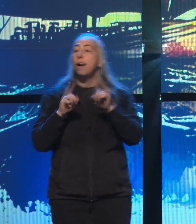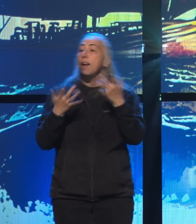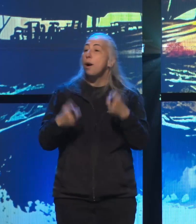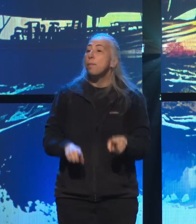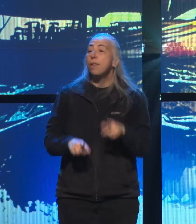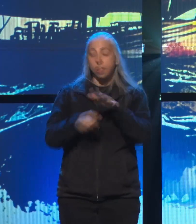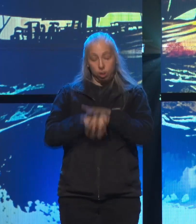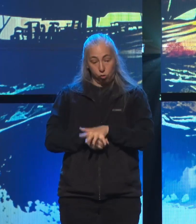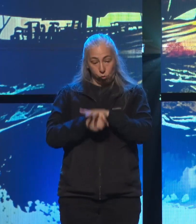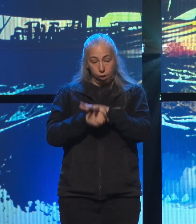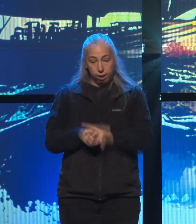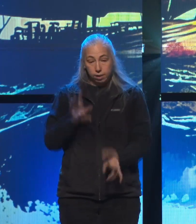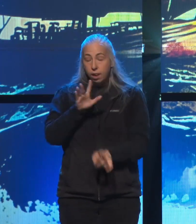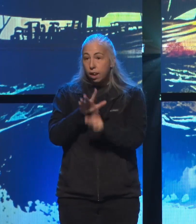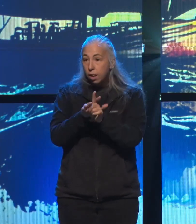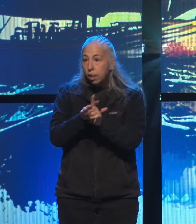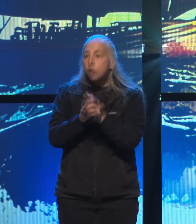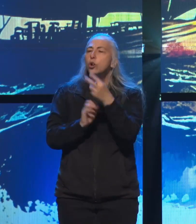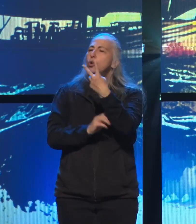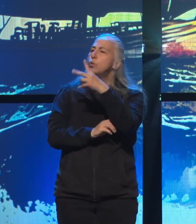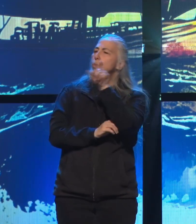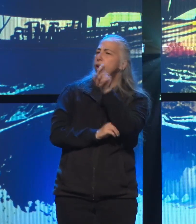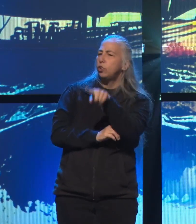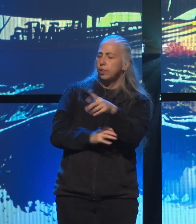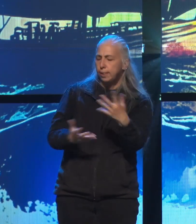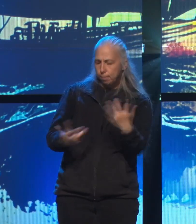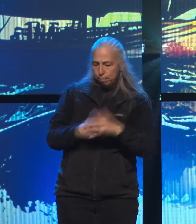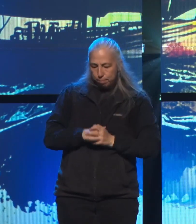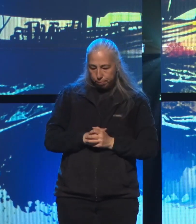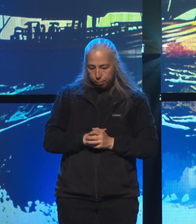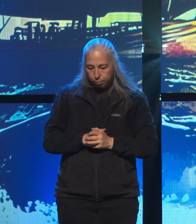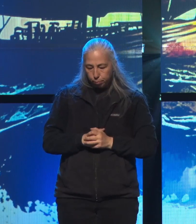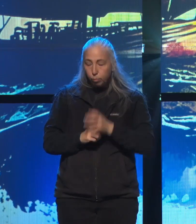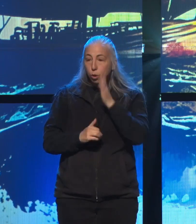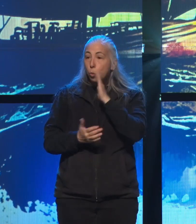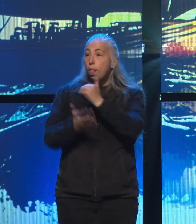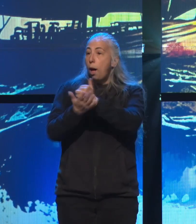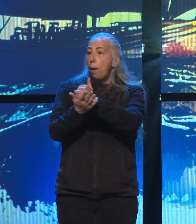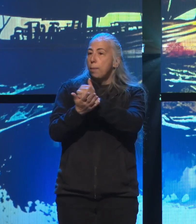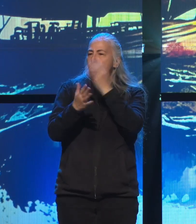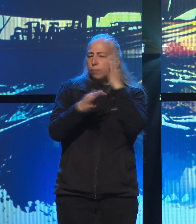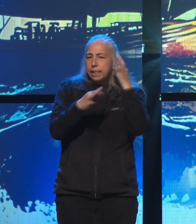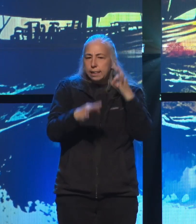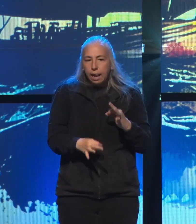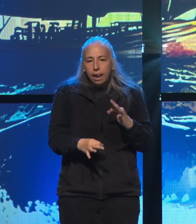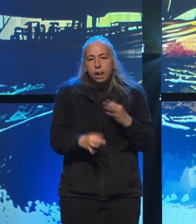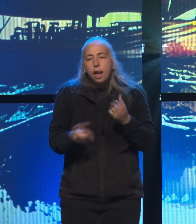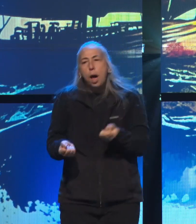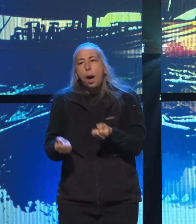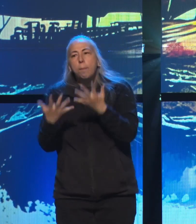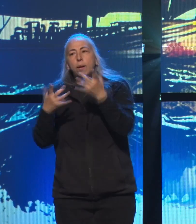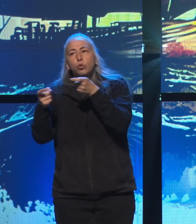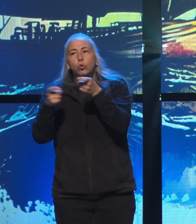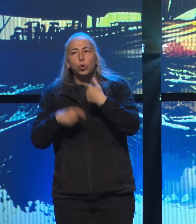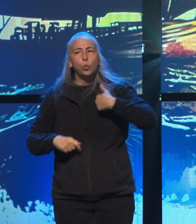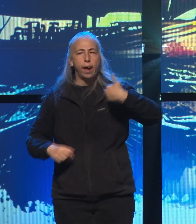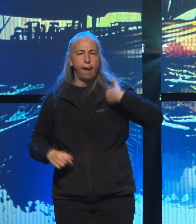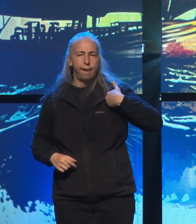in, there's two questions that you can ask yourself that can help you navigate this issue of controllability. And here's the first